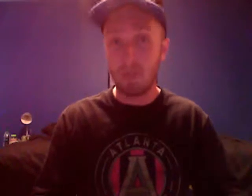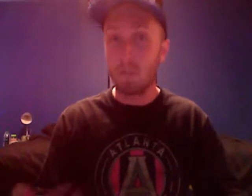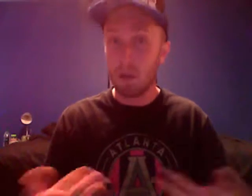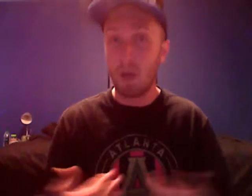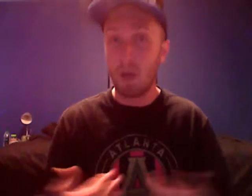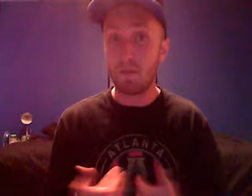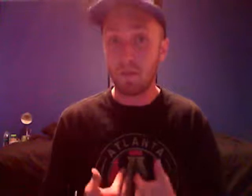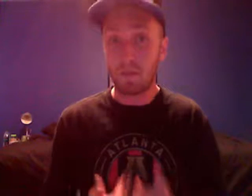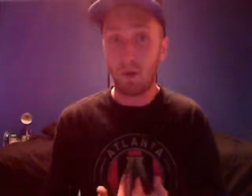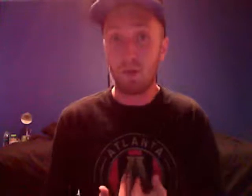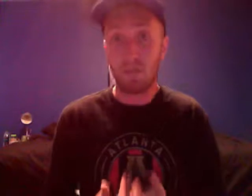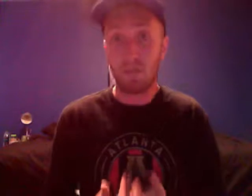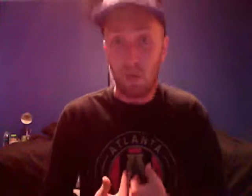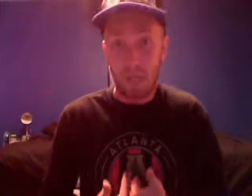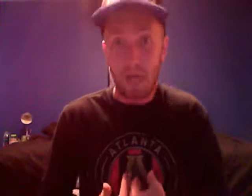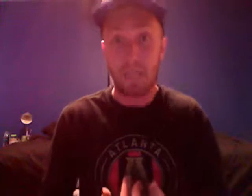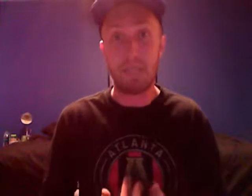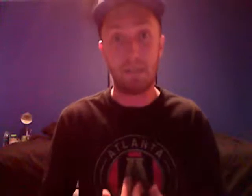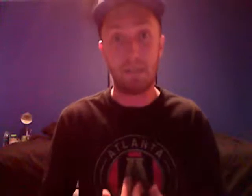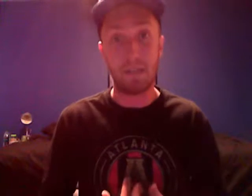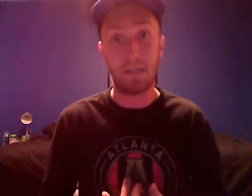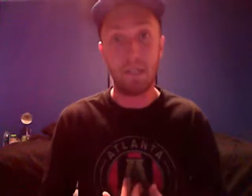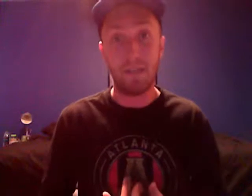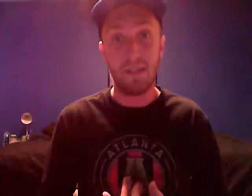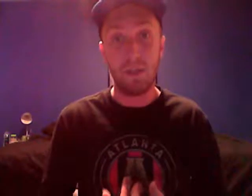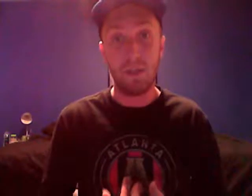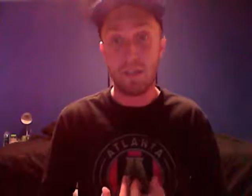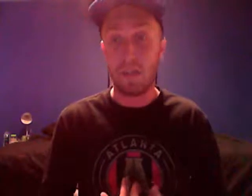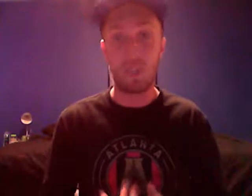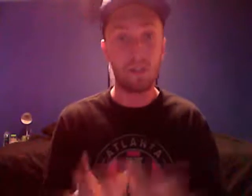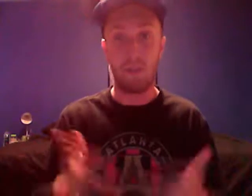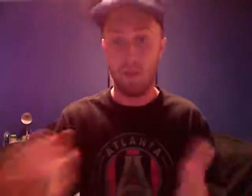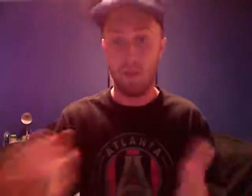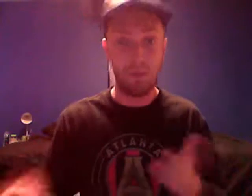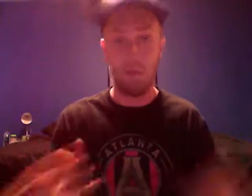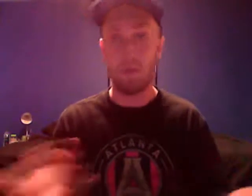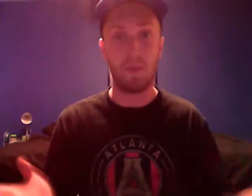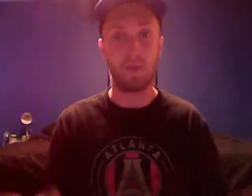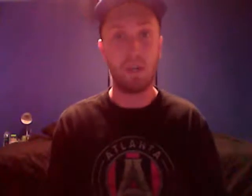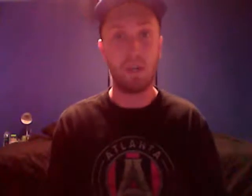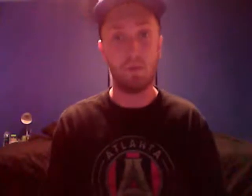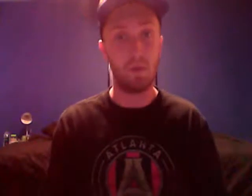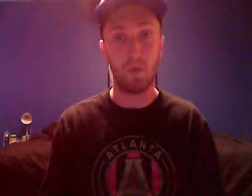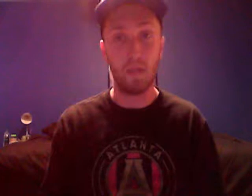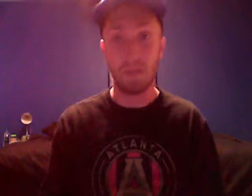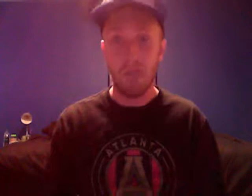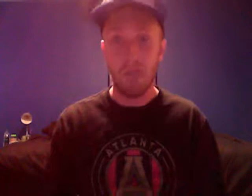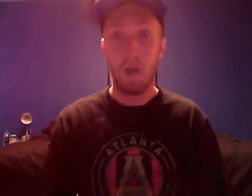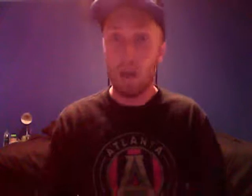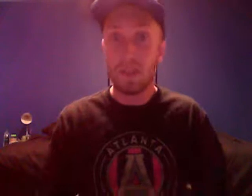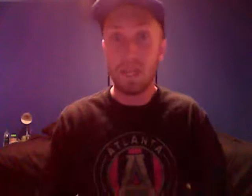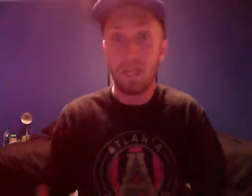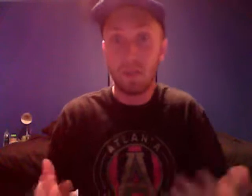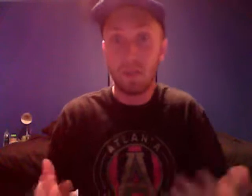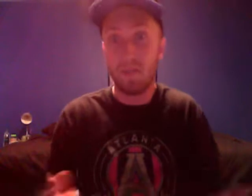to be a lot of calls going against us. You know, it's not just these refs are terrible both ways. A lot of the times, it feels